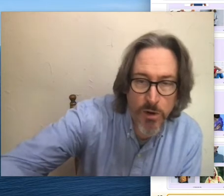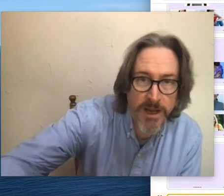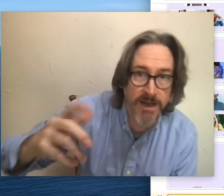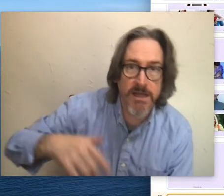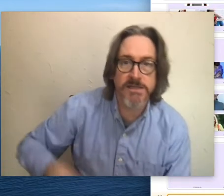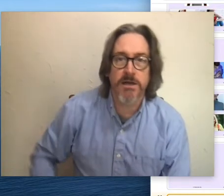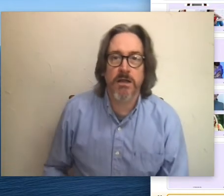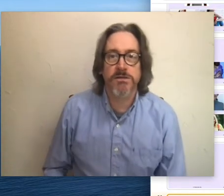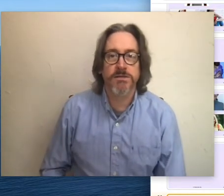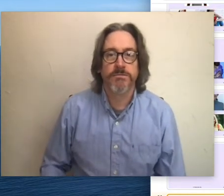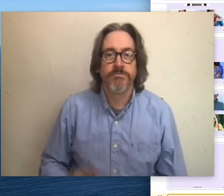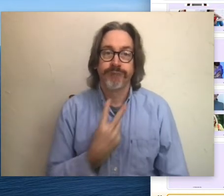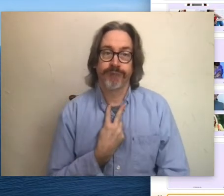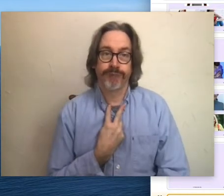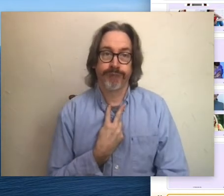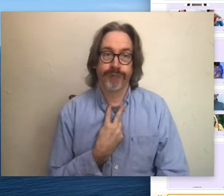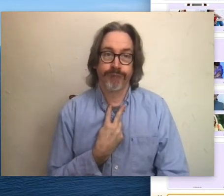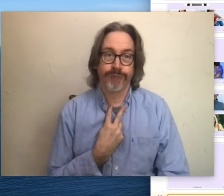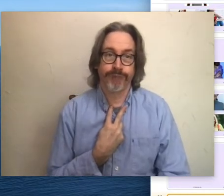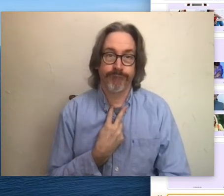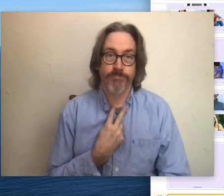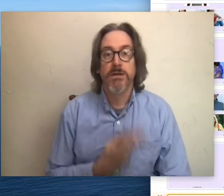So again, necklines and collars.